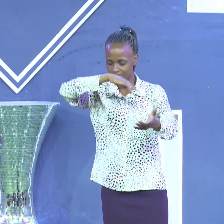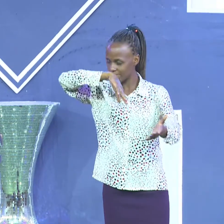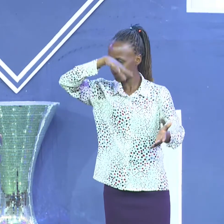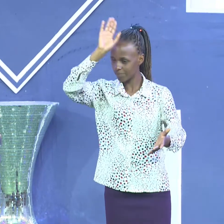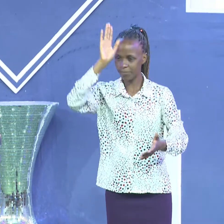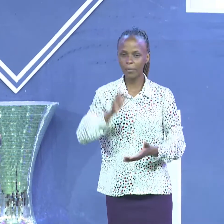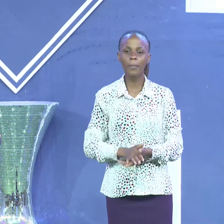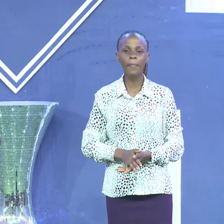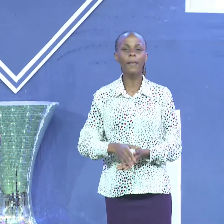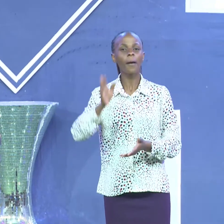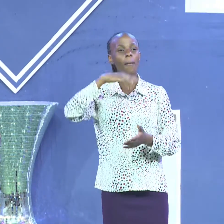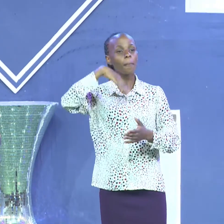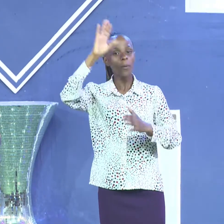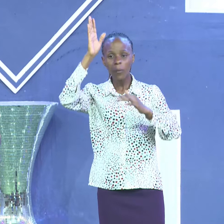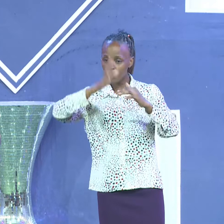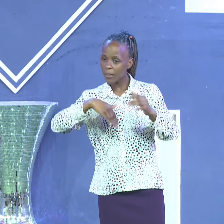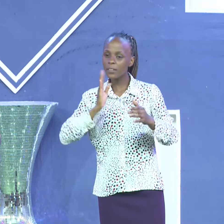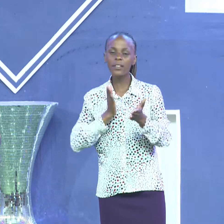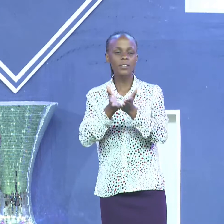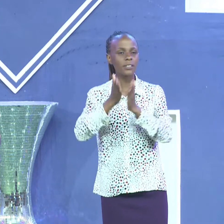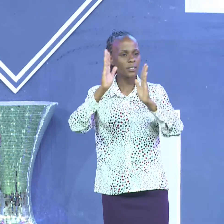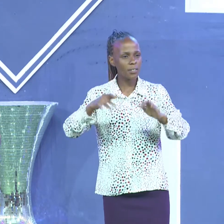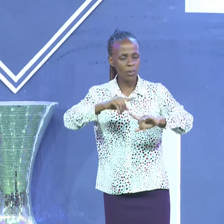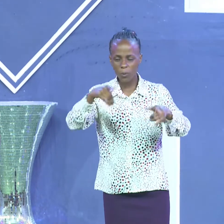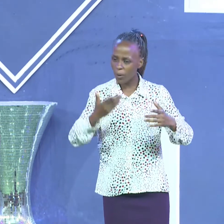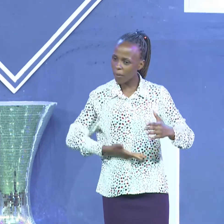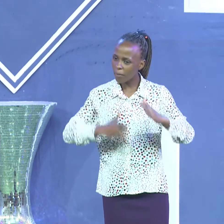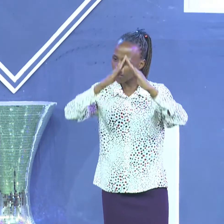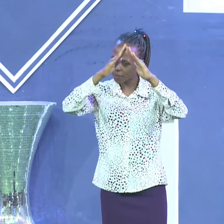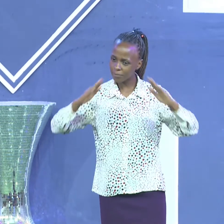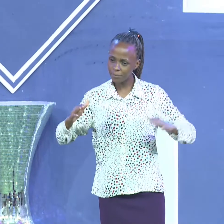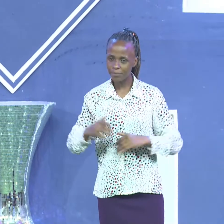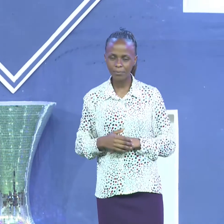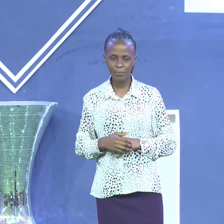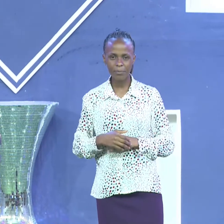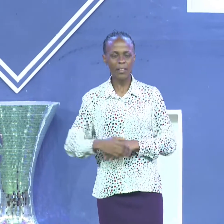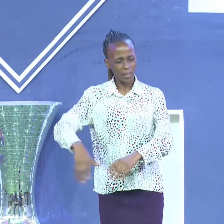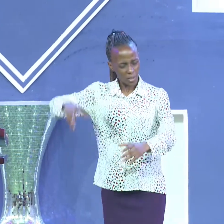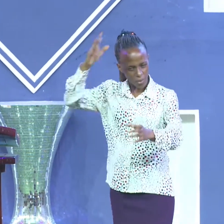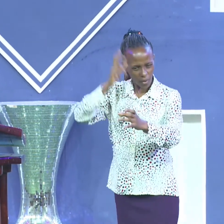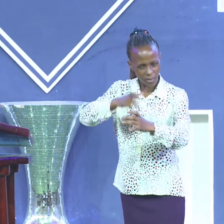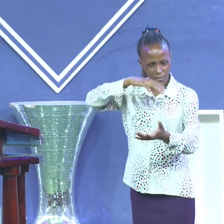living was very tough. Much more than the maid we have at home.